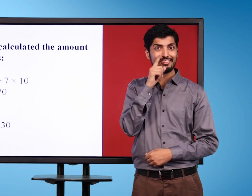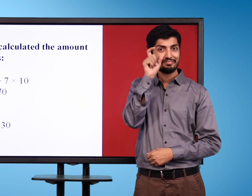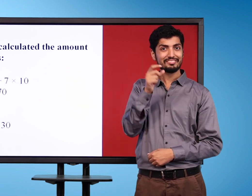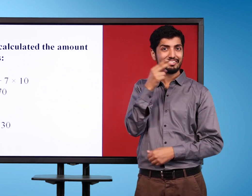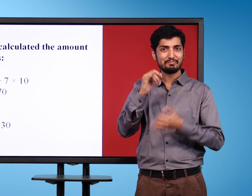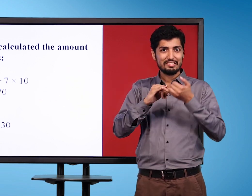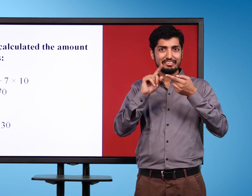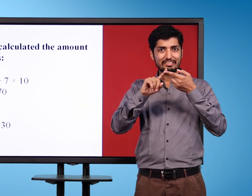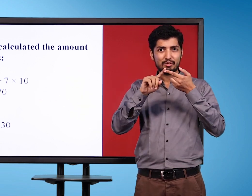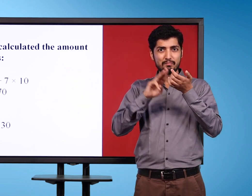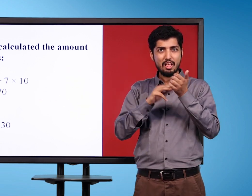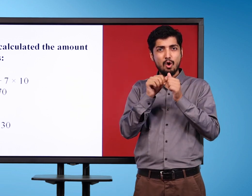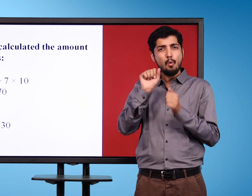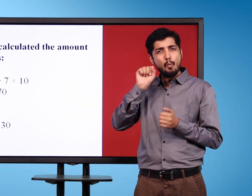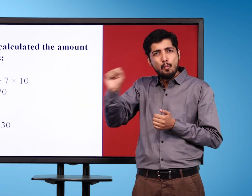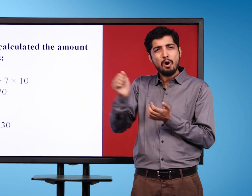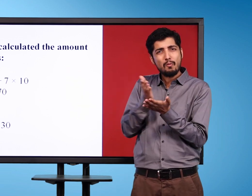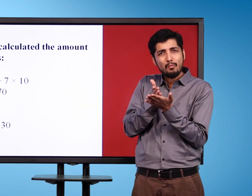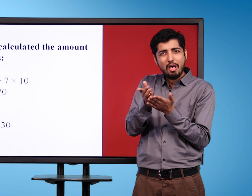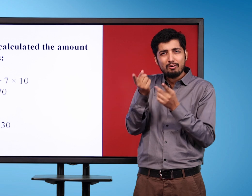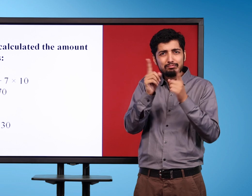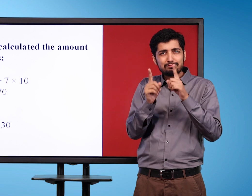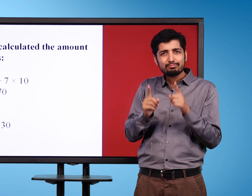Seema calculated the amount like this: